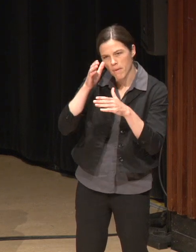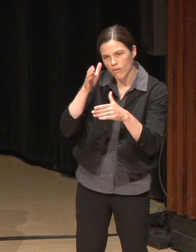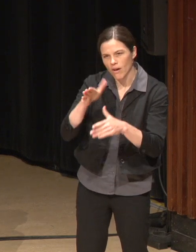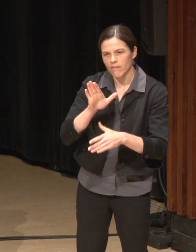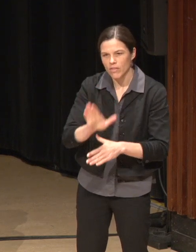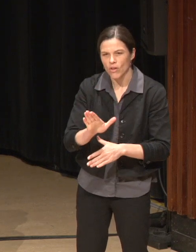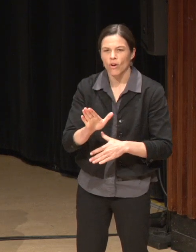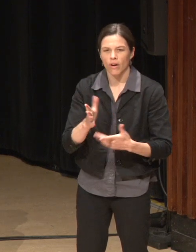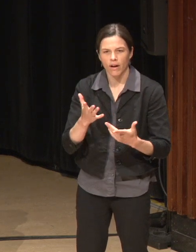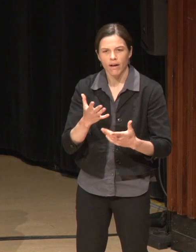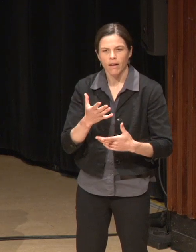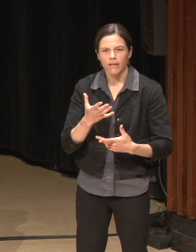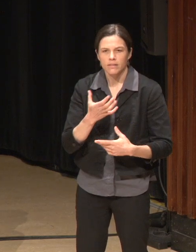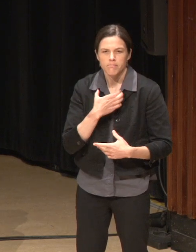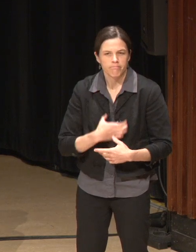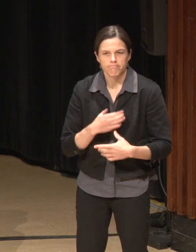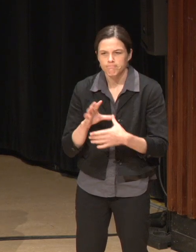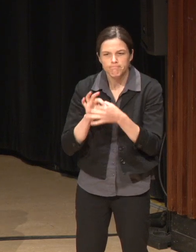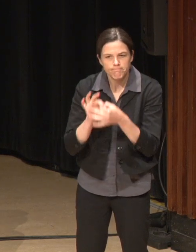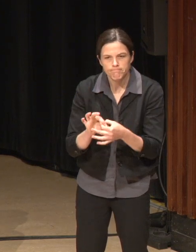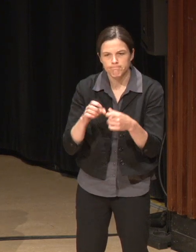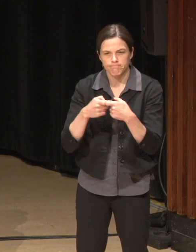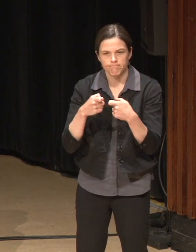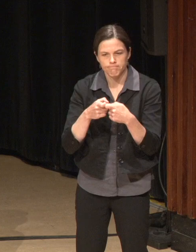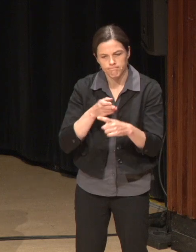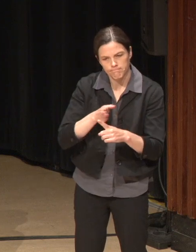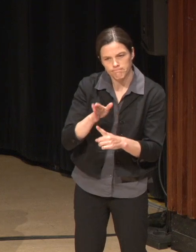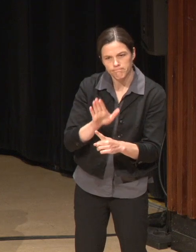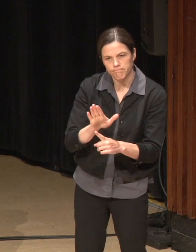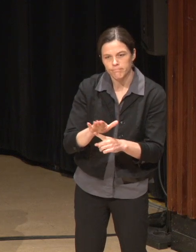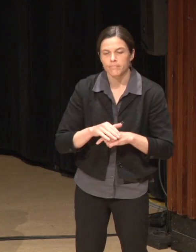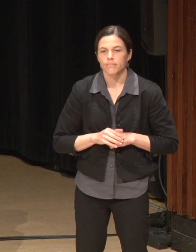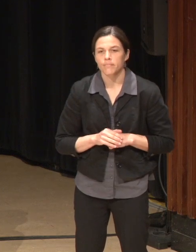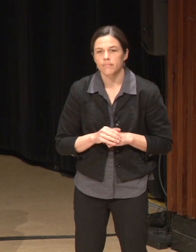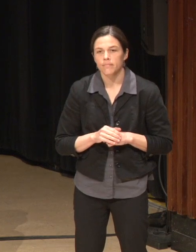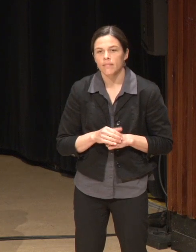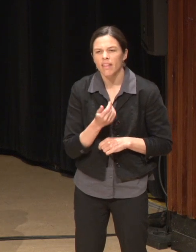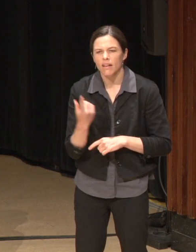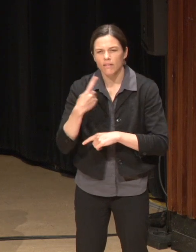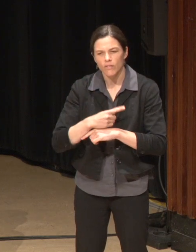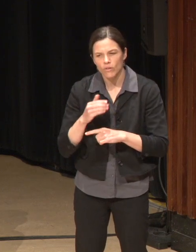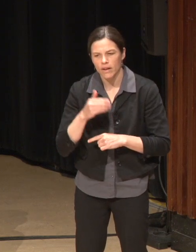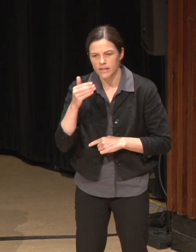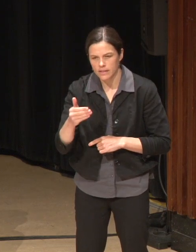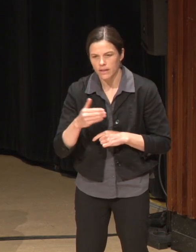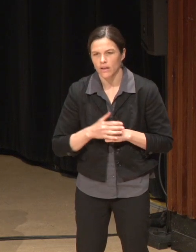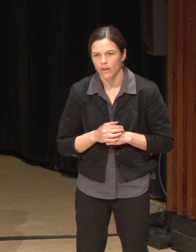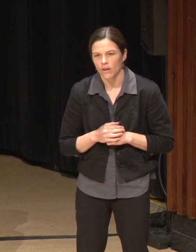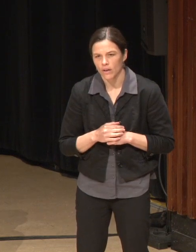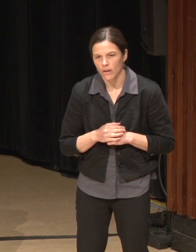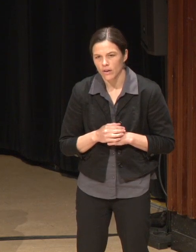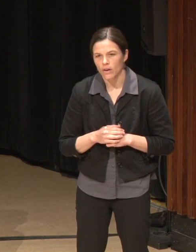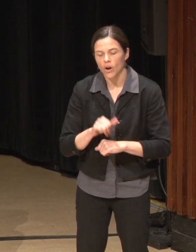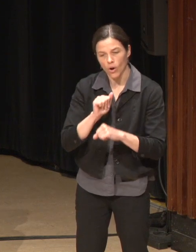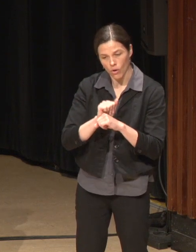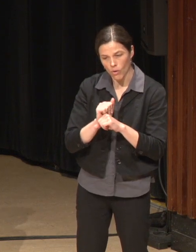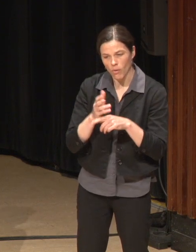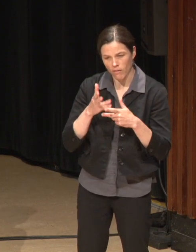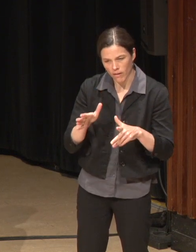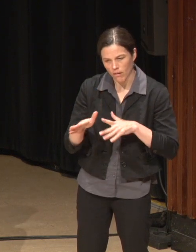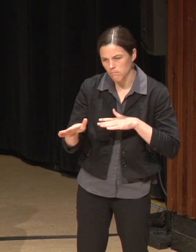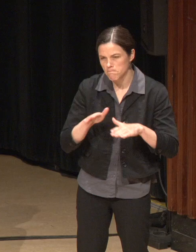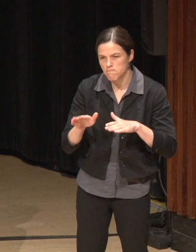for all things electrical. And coincidentally, a few days later, while walking home after completing a late shift at the coal